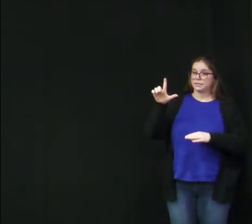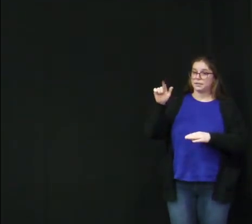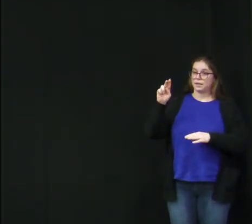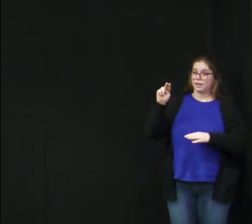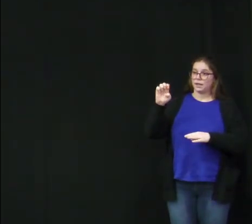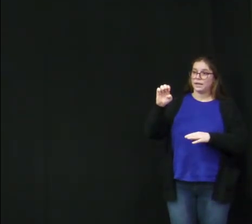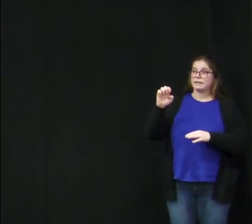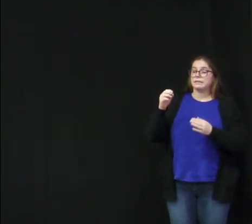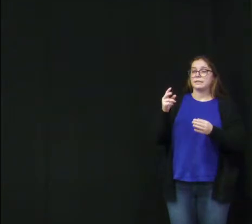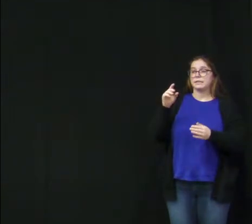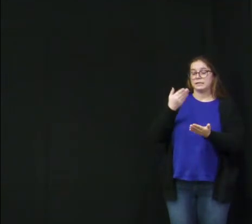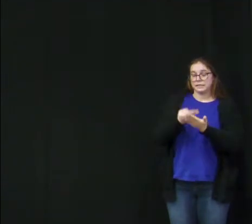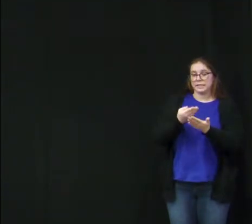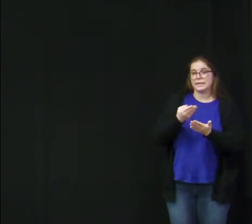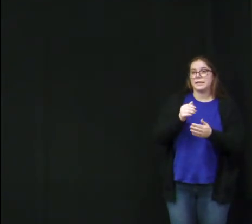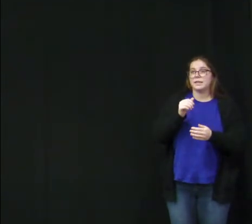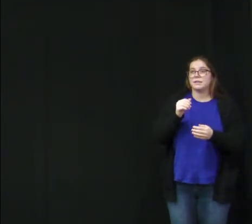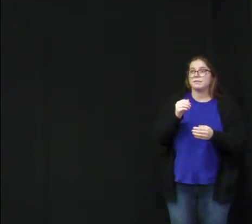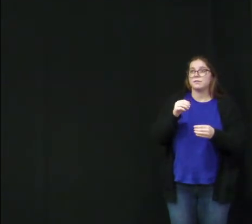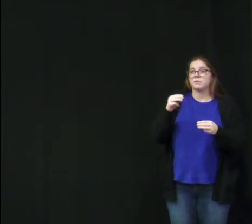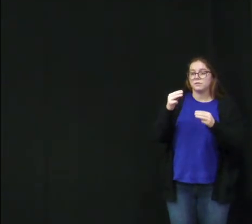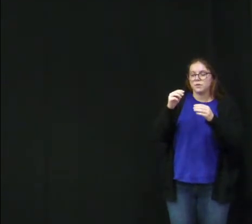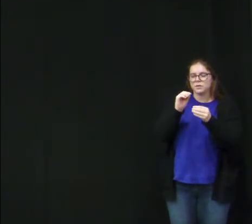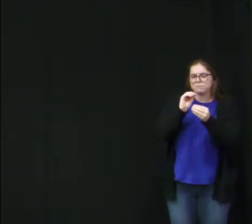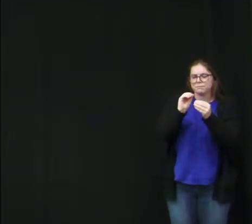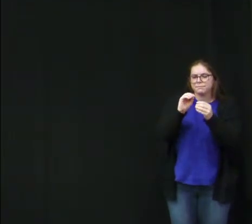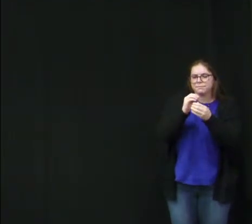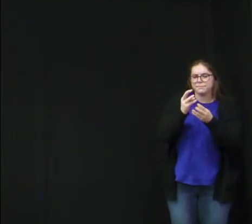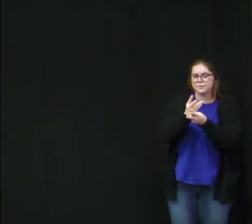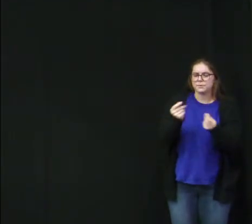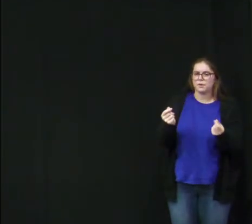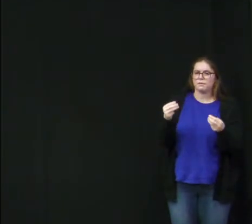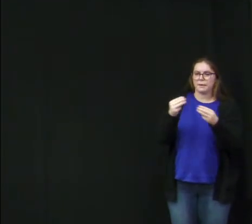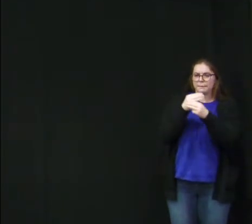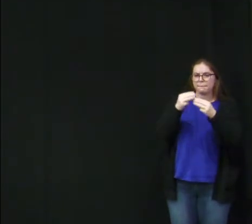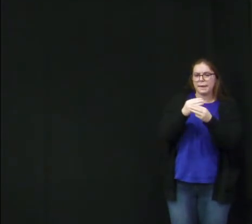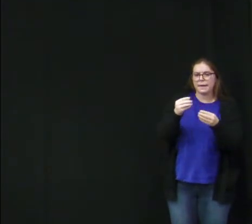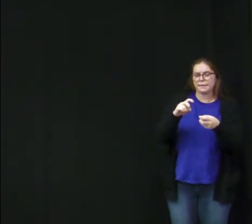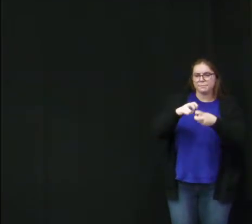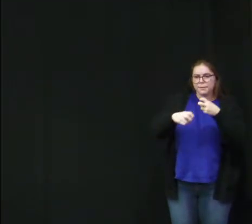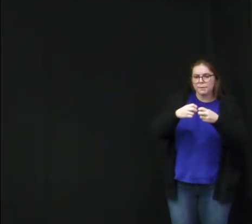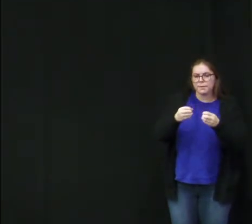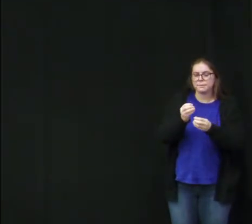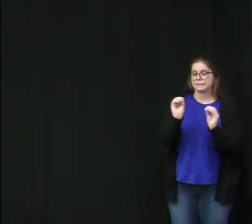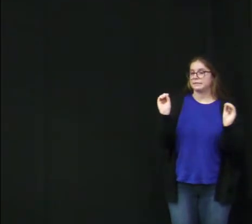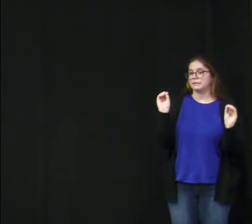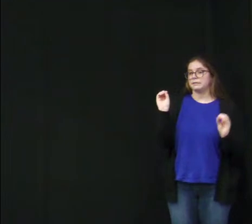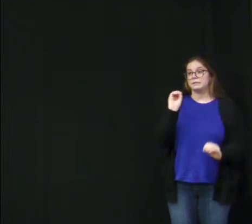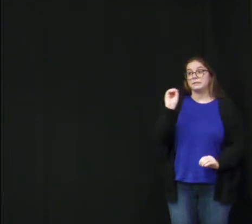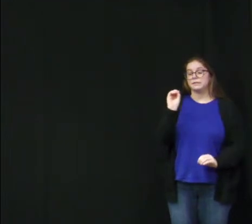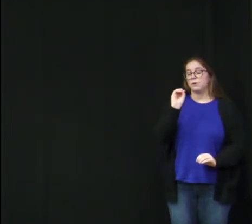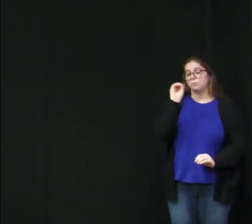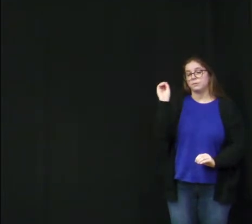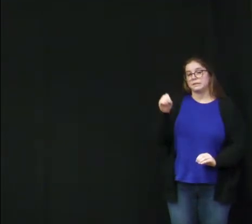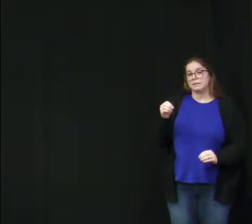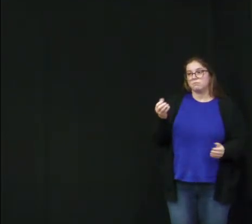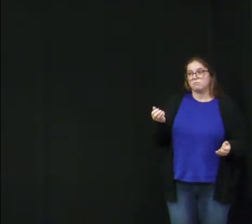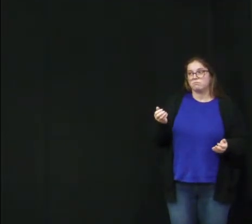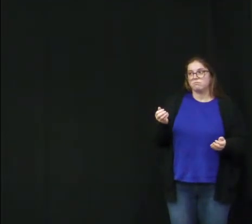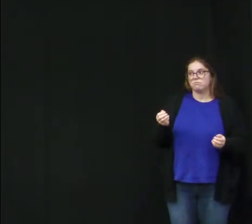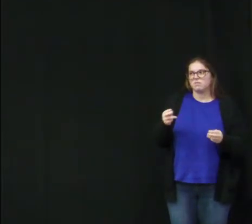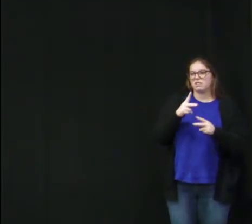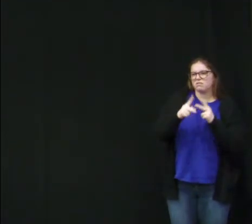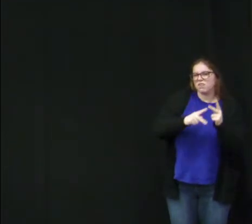math problems is 0%. Okay, What kind of math? right. That's true. That one might